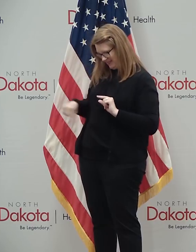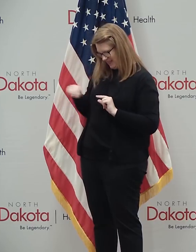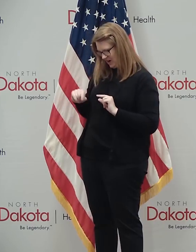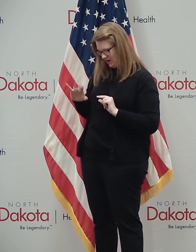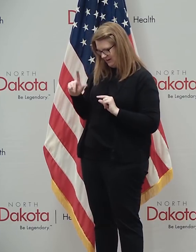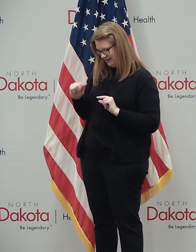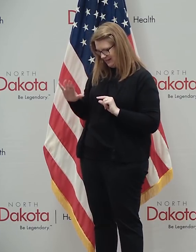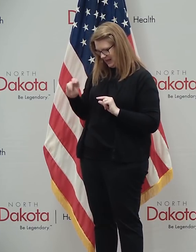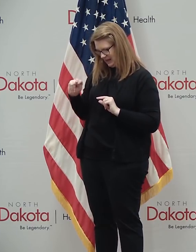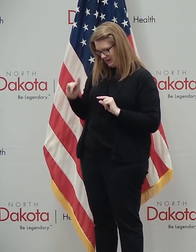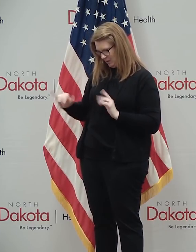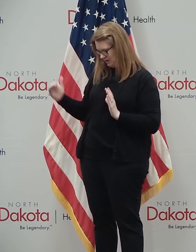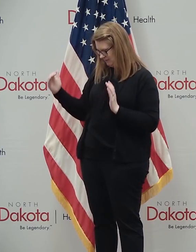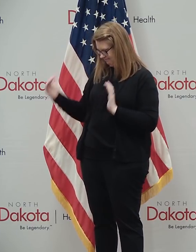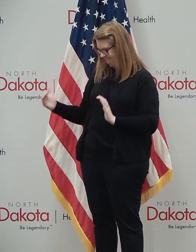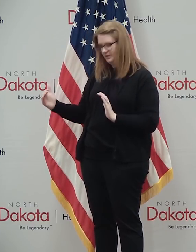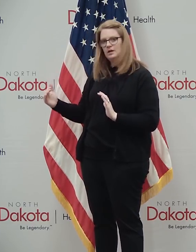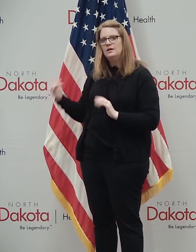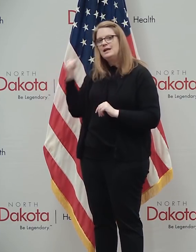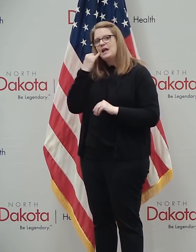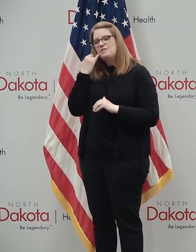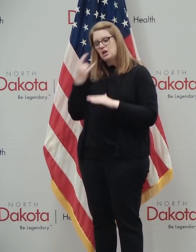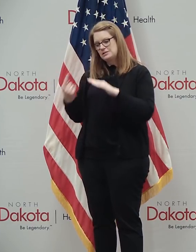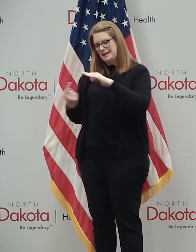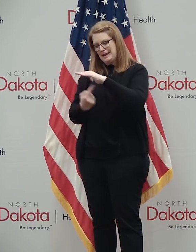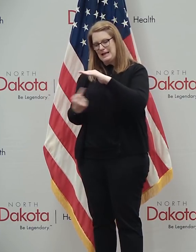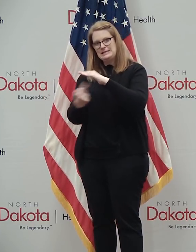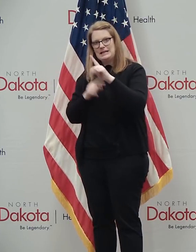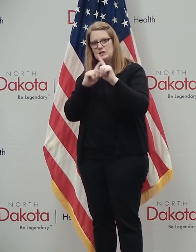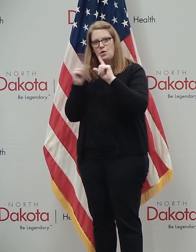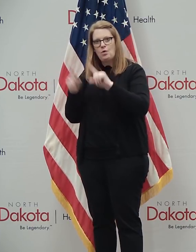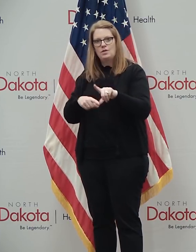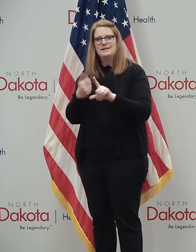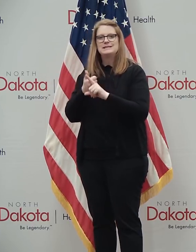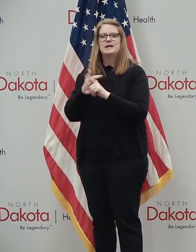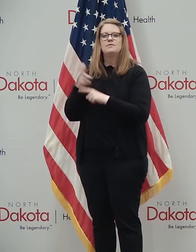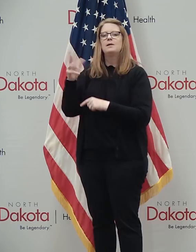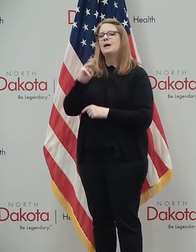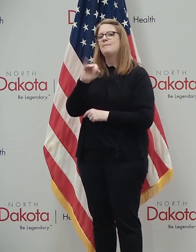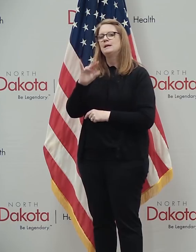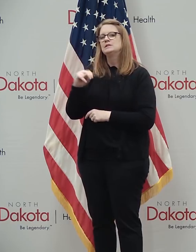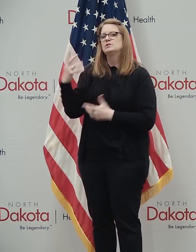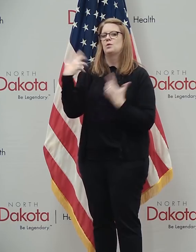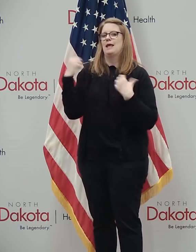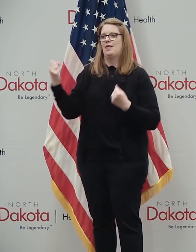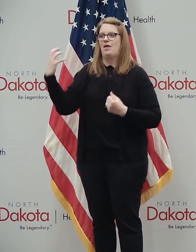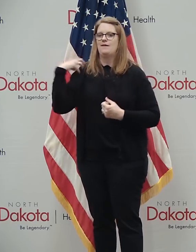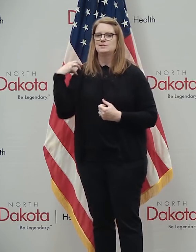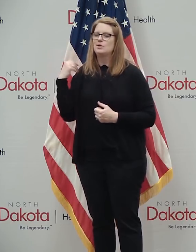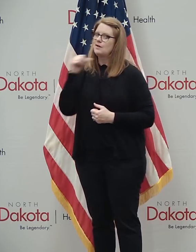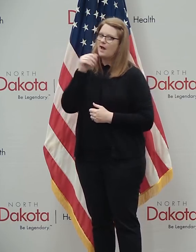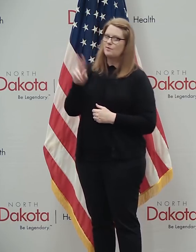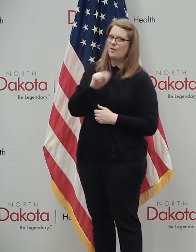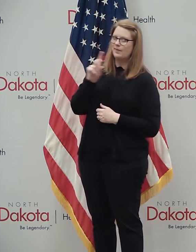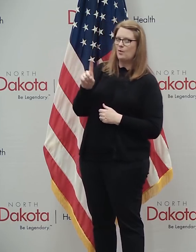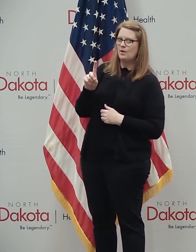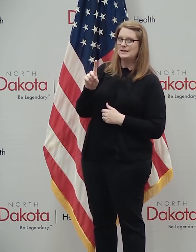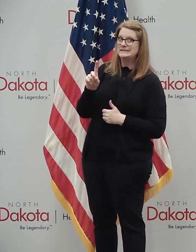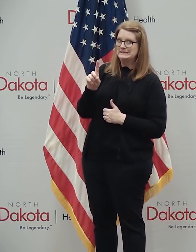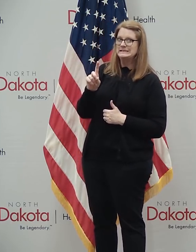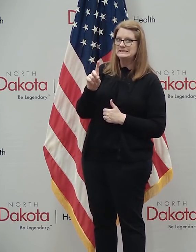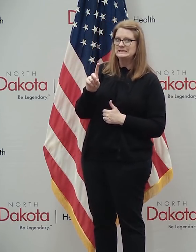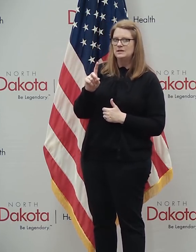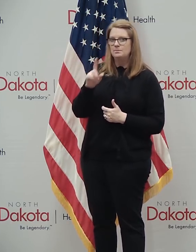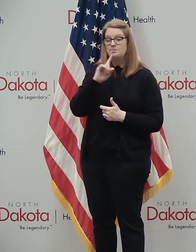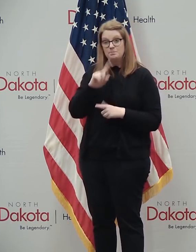their help on if there was an isolation order, that would have to come from a Minnesota health officer, but not a North Dakota one. But again, we've got some